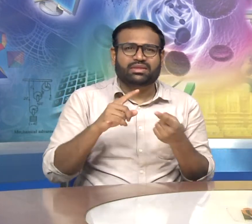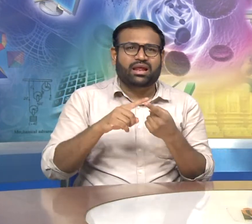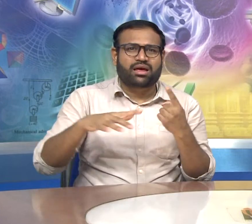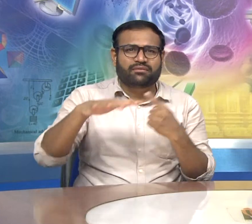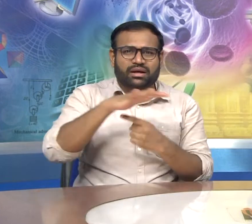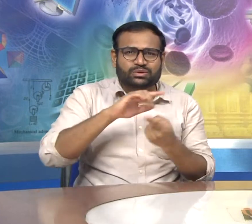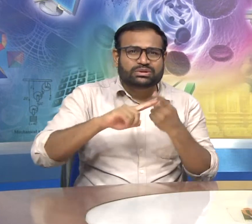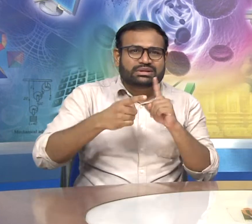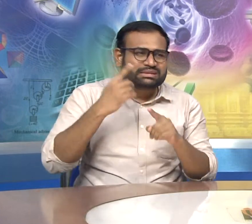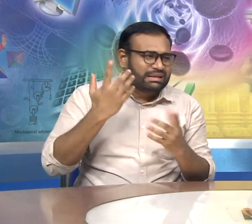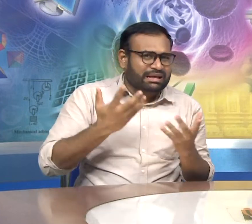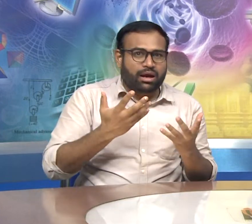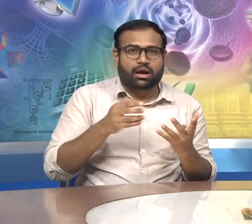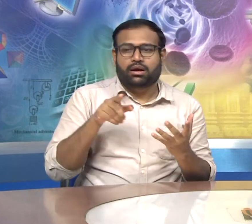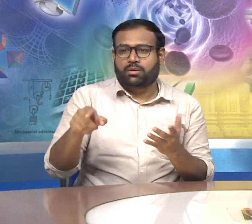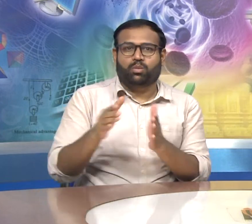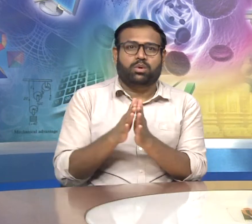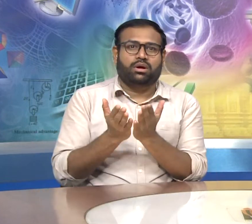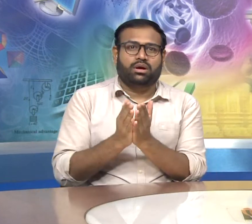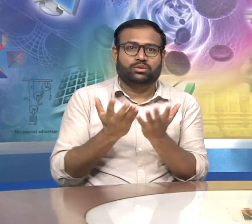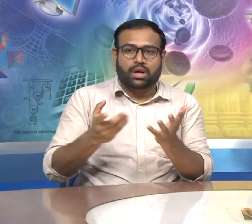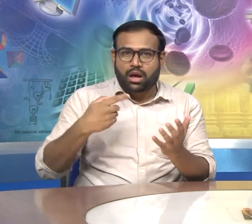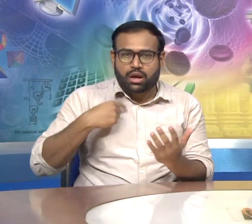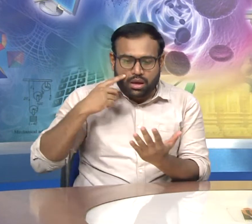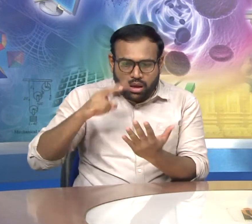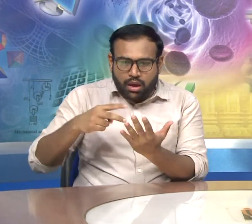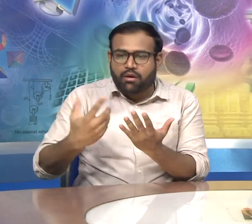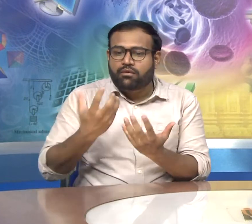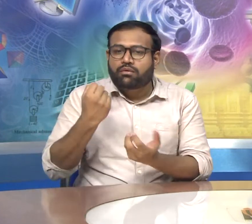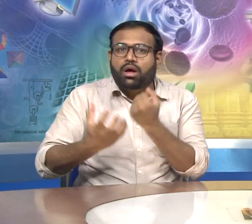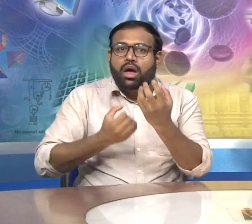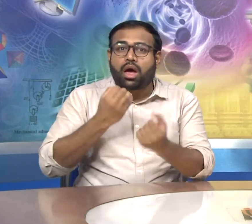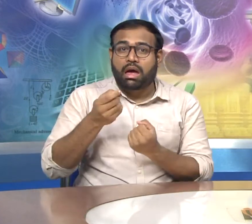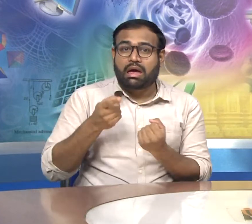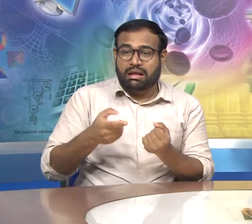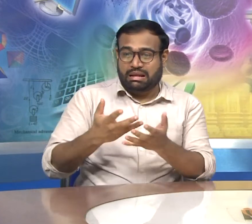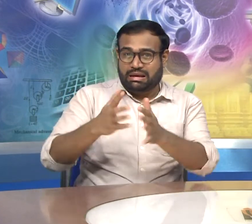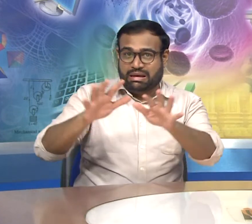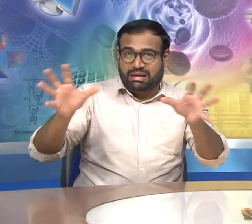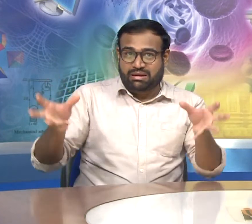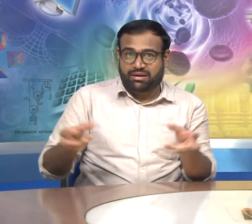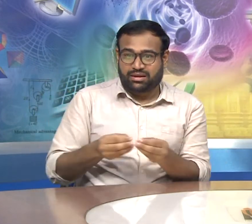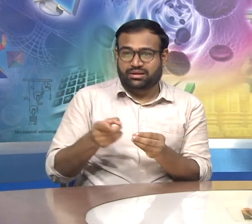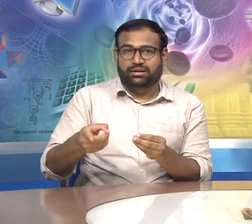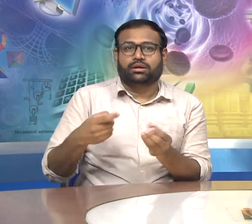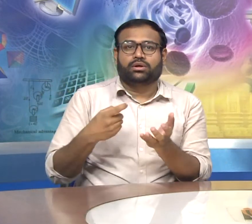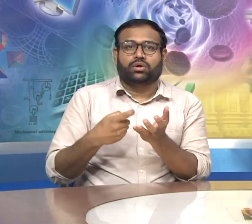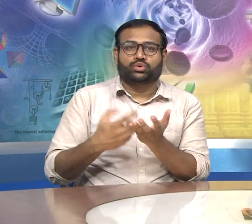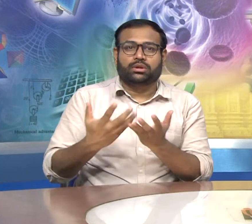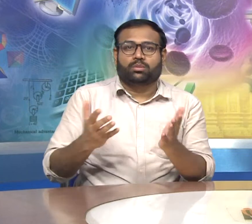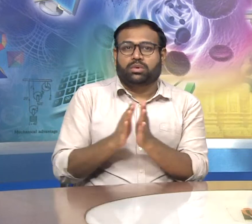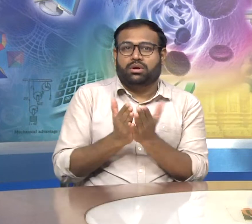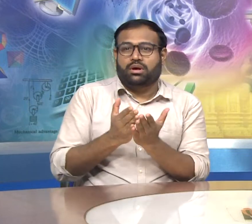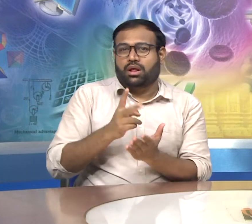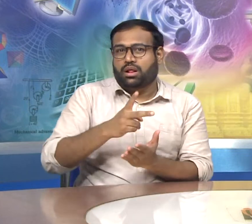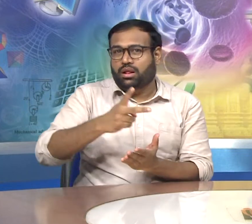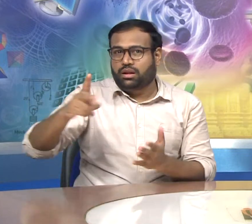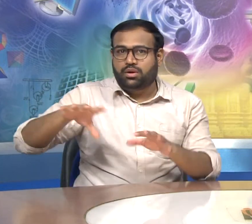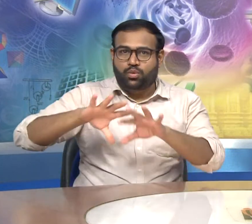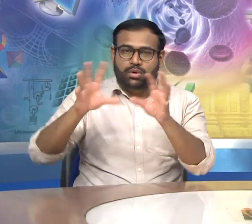are resources for building a house. Same, if we want to learn a certain topic or we